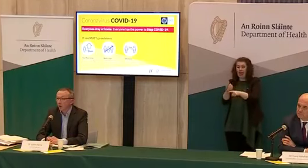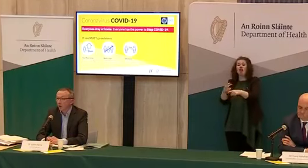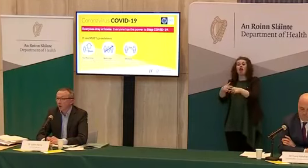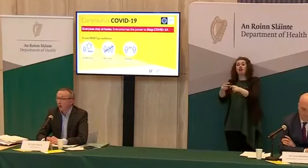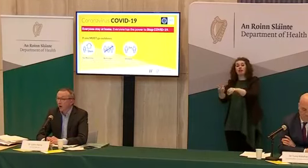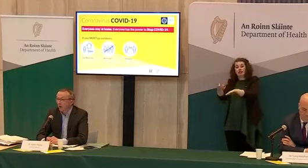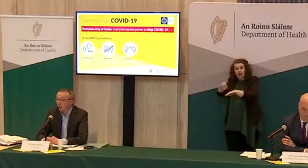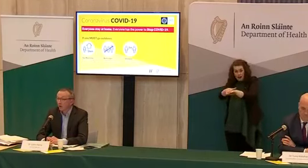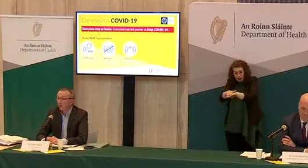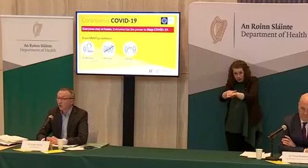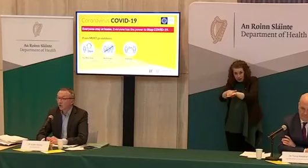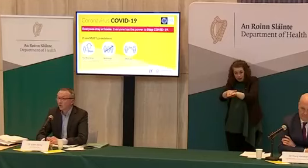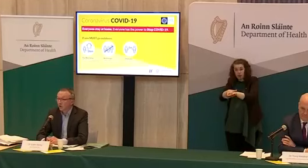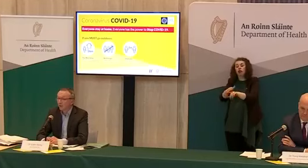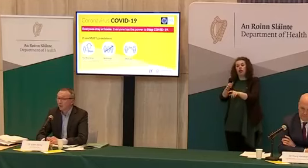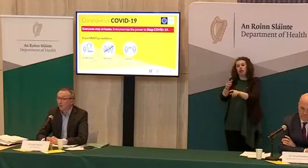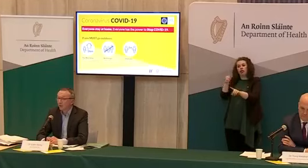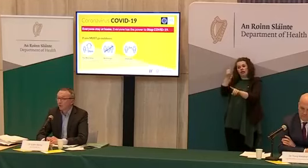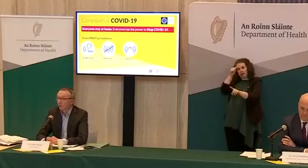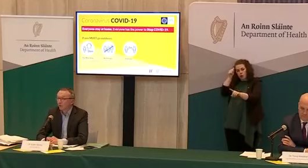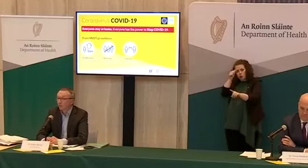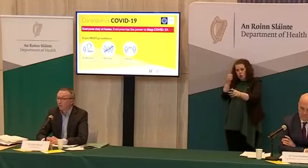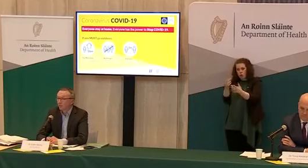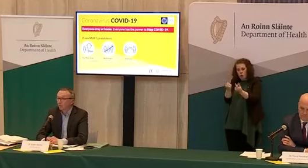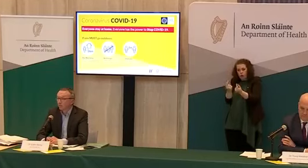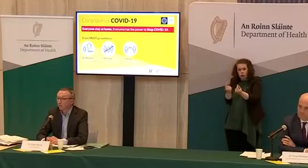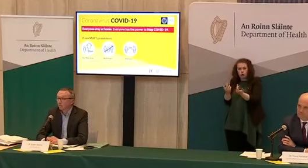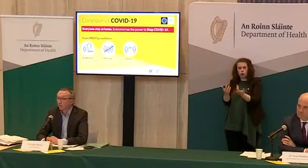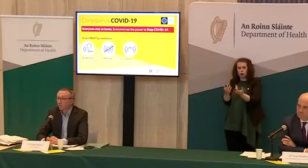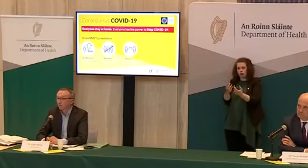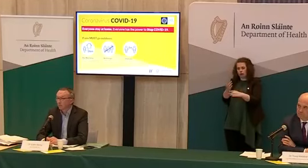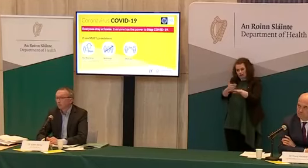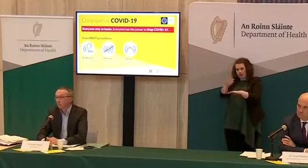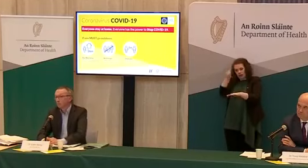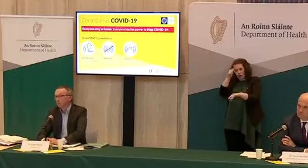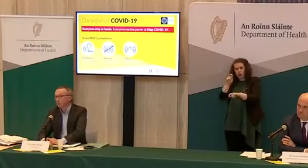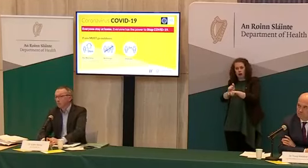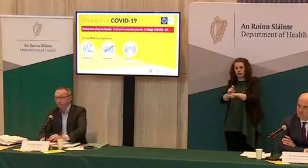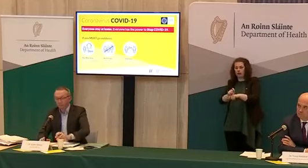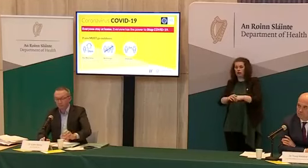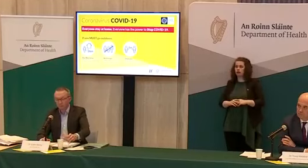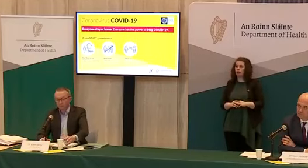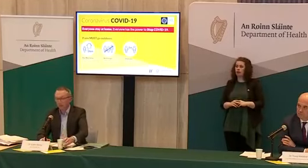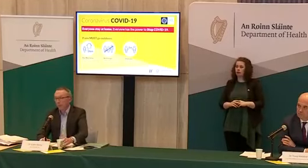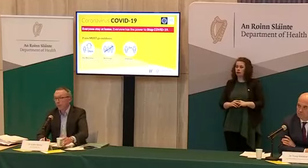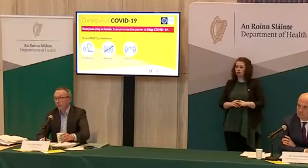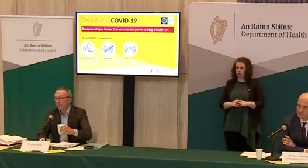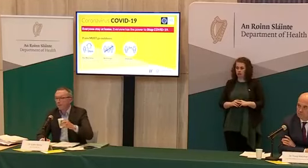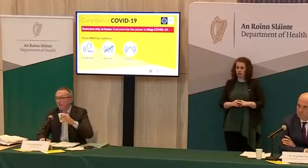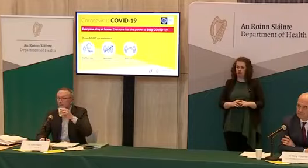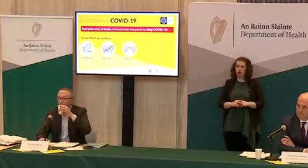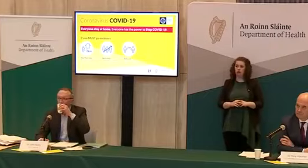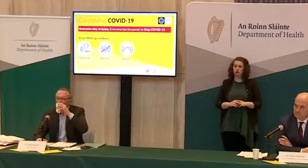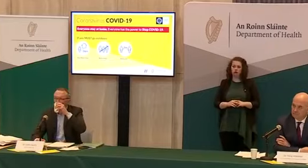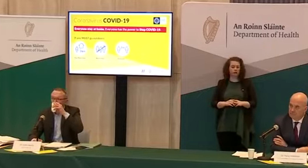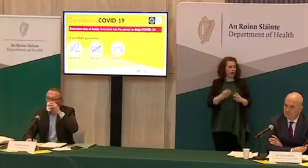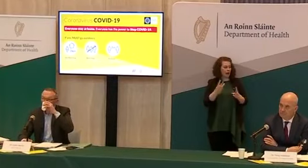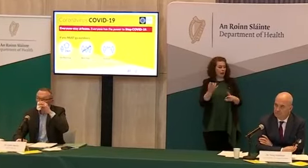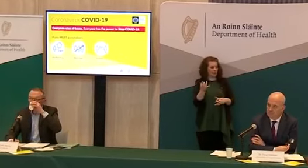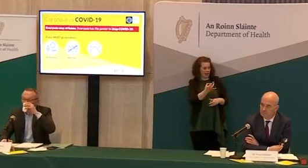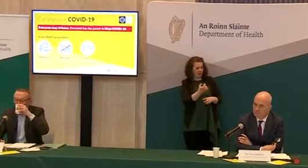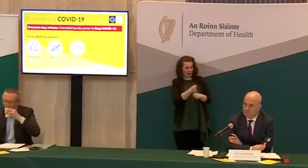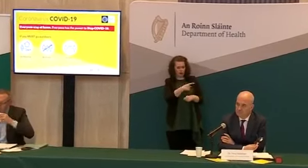for there and transferred if that's clinically appropriate. Philip, could I ask you about your most interesting model?